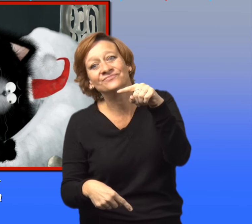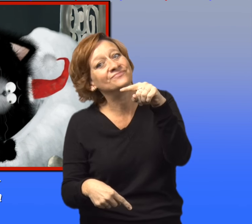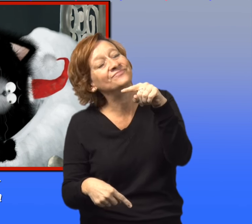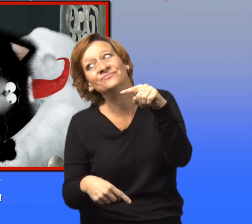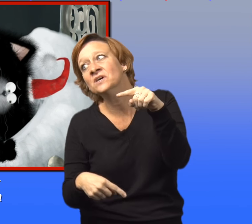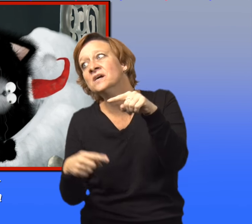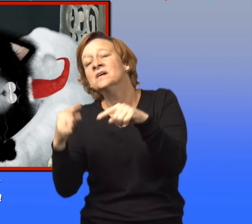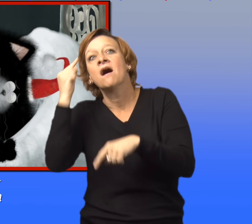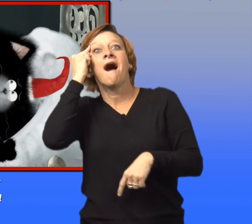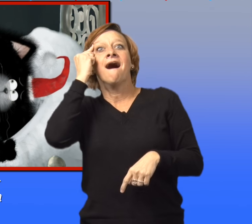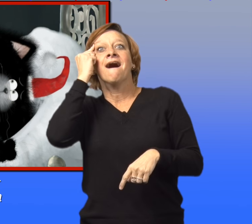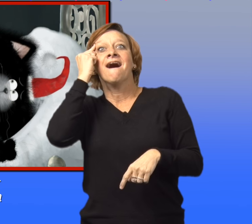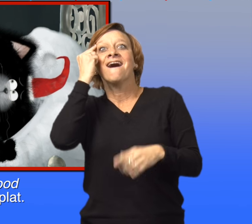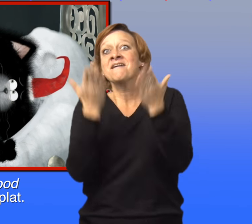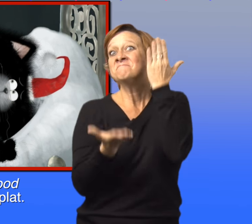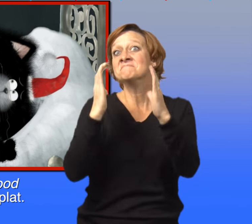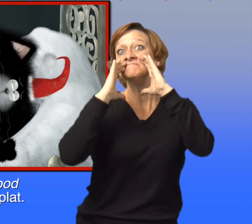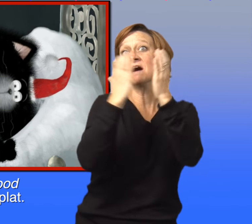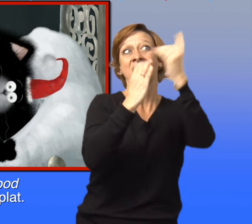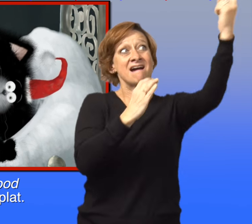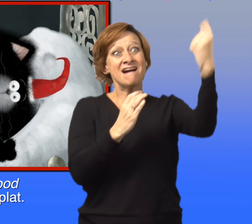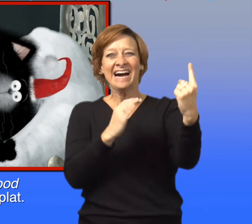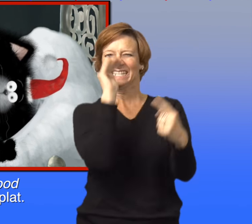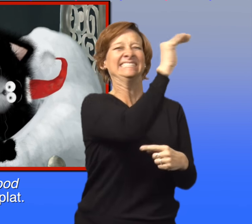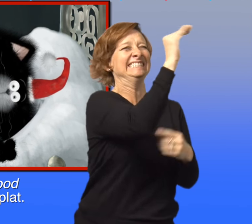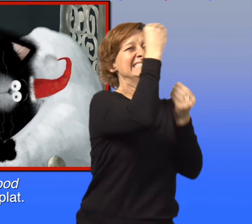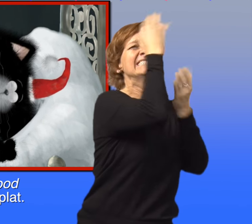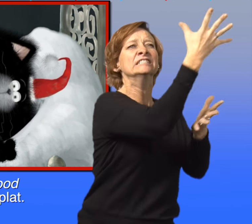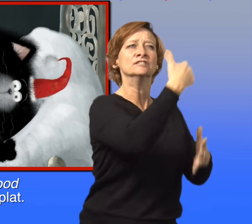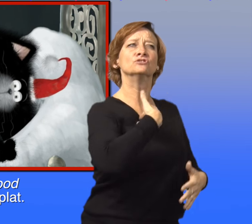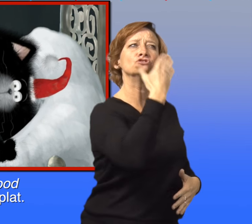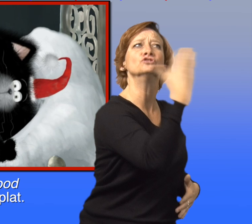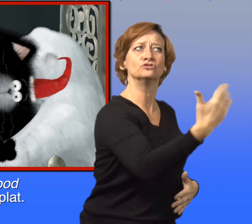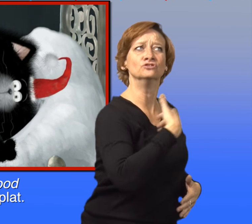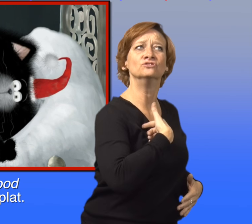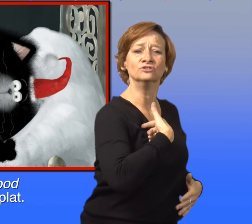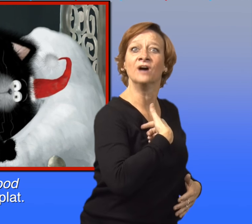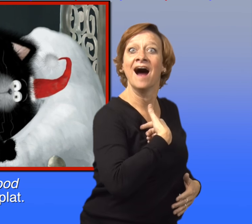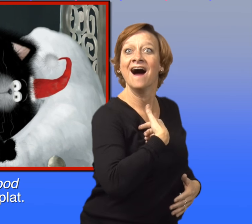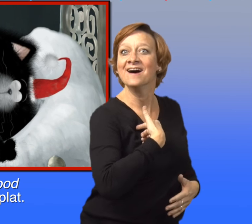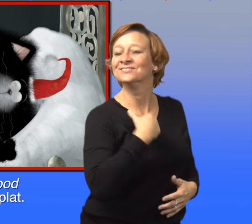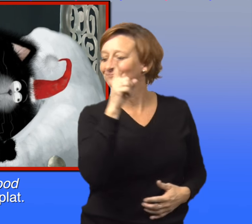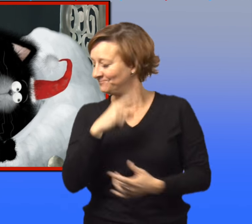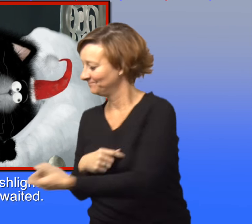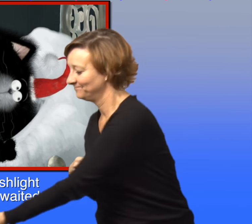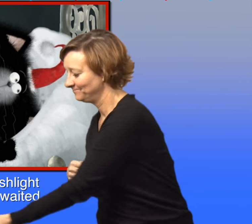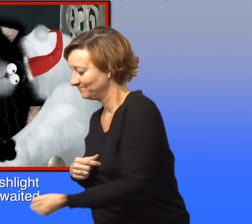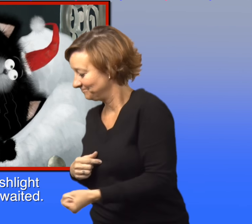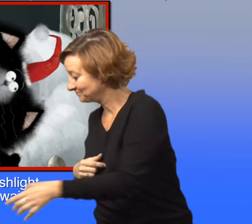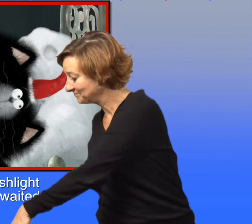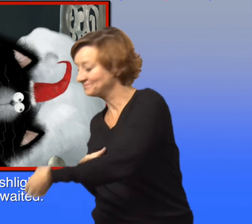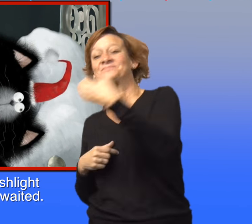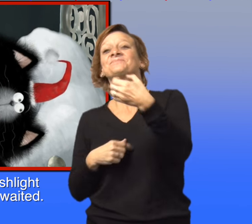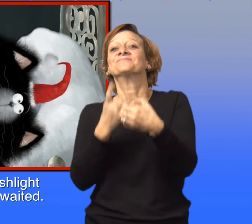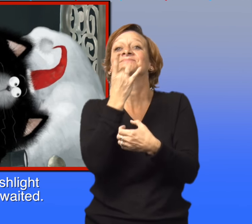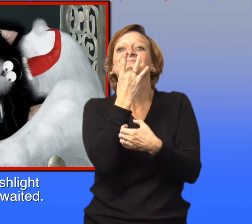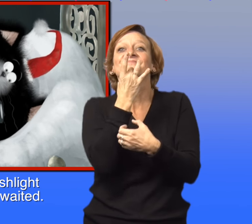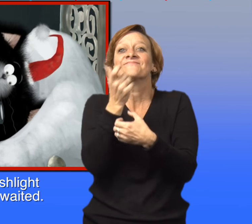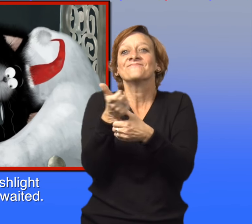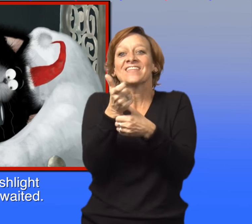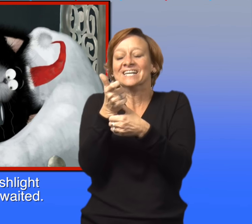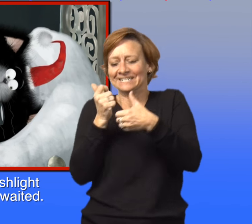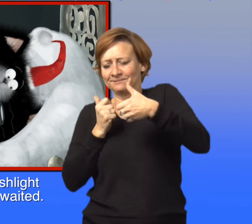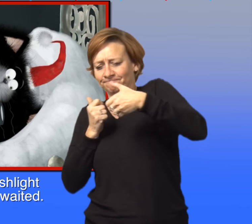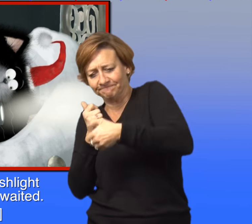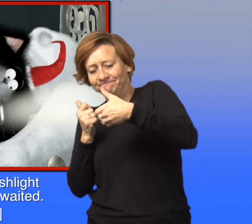Maybe I'd better wait up for Santa and tell him how good I've been, thought Splat. So Splat took